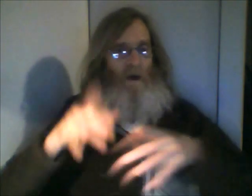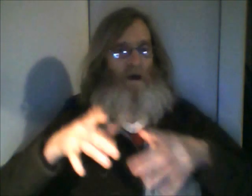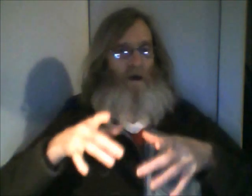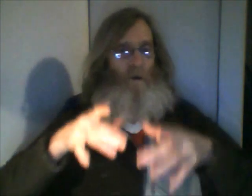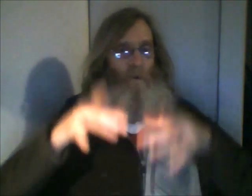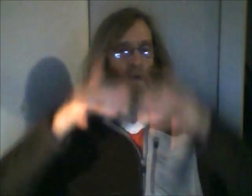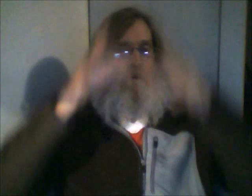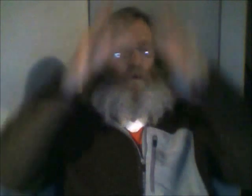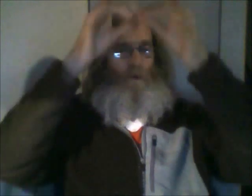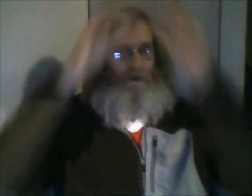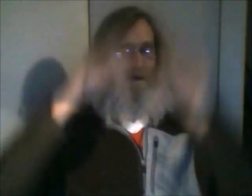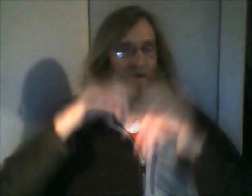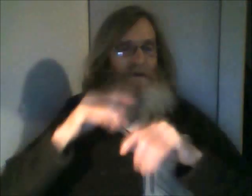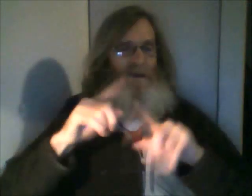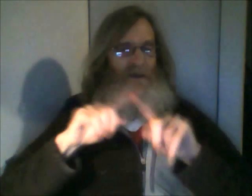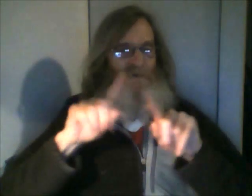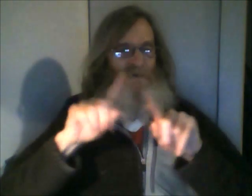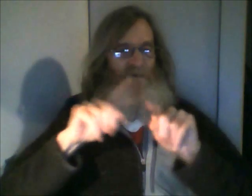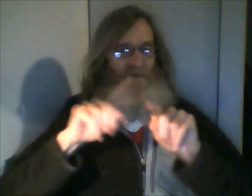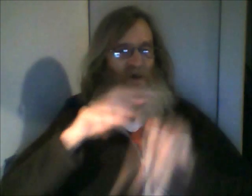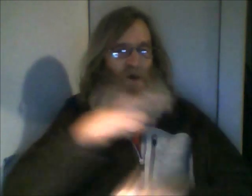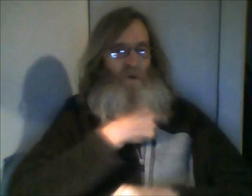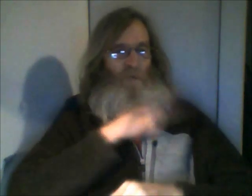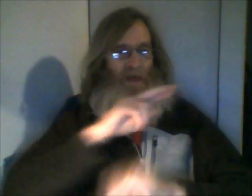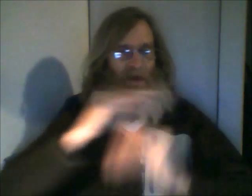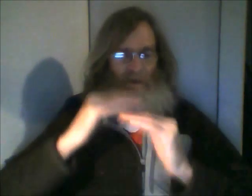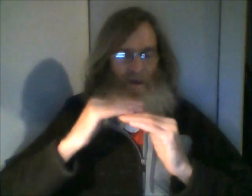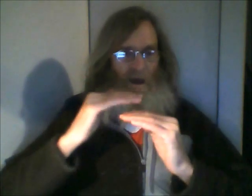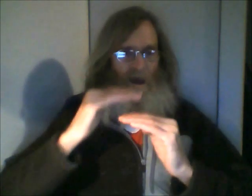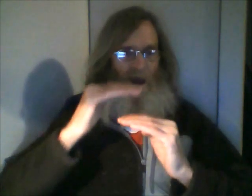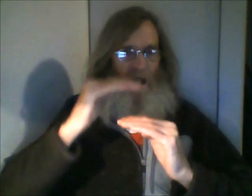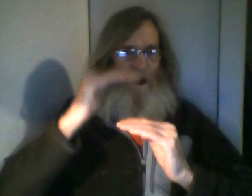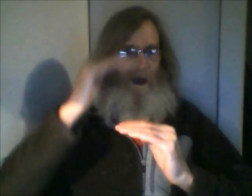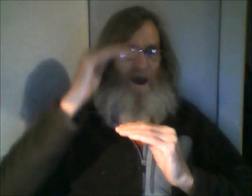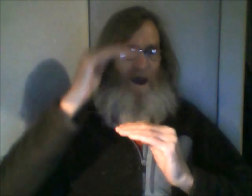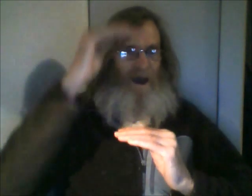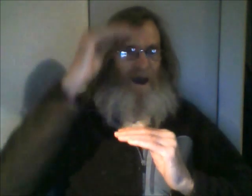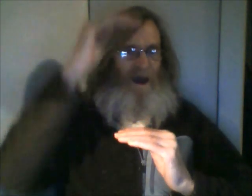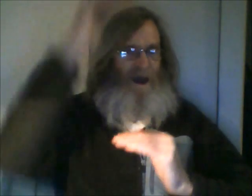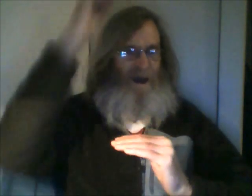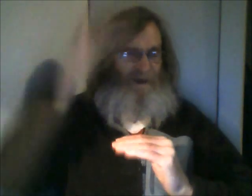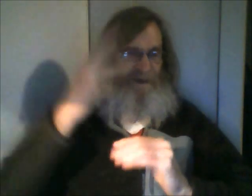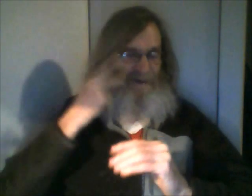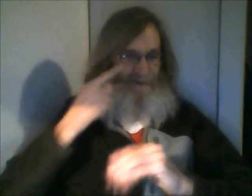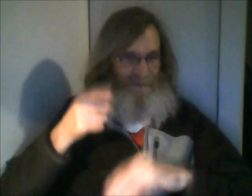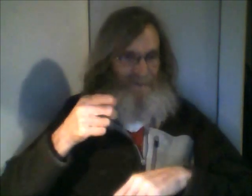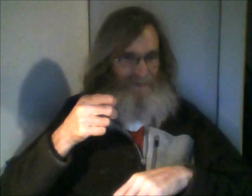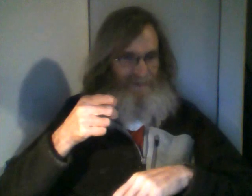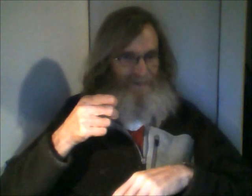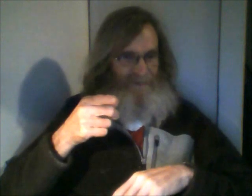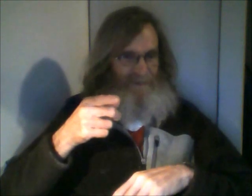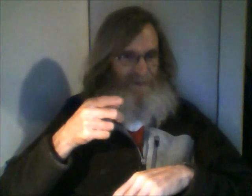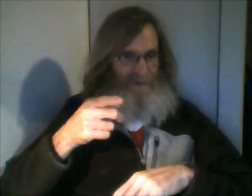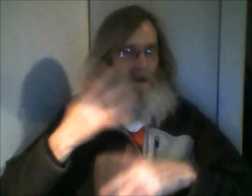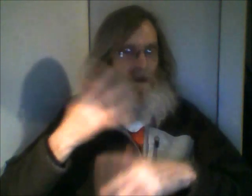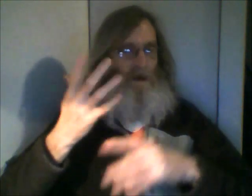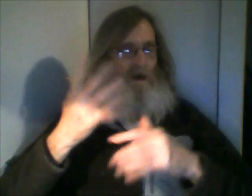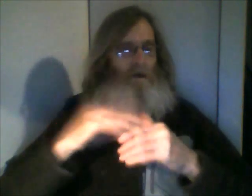the bold. Your gut, it's your engine, your digestive core. So why settle for just any probiotic?